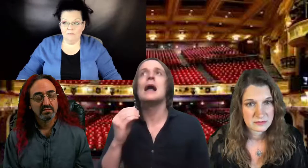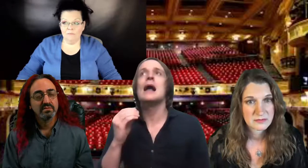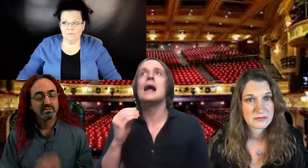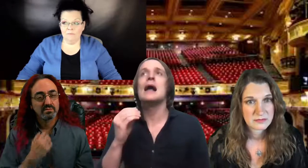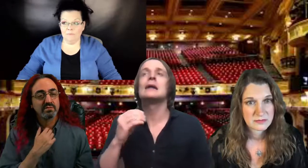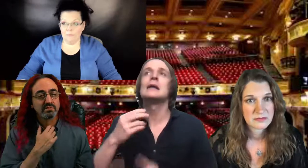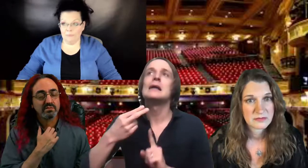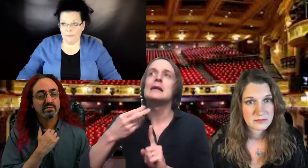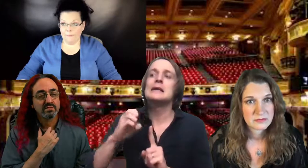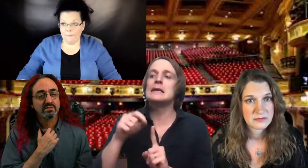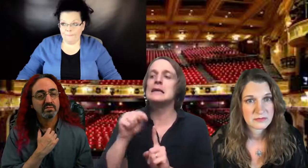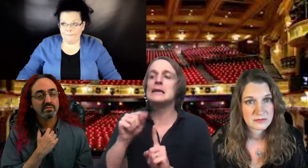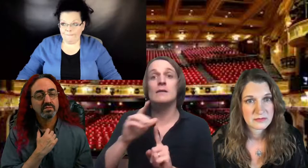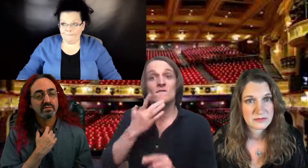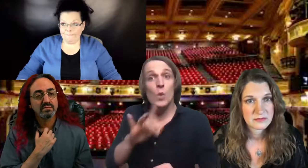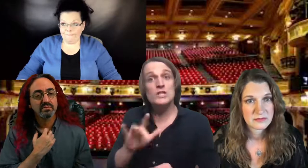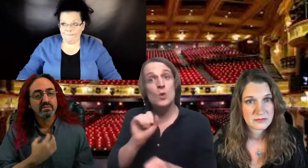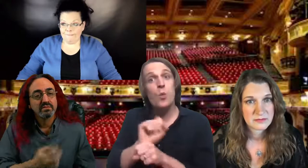Castle.